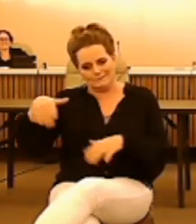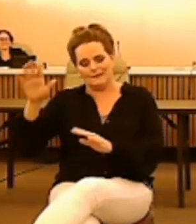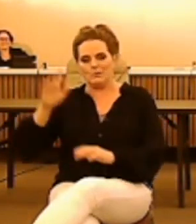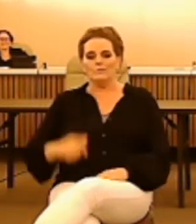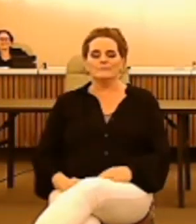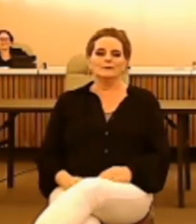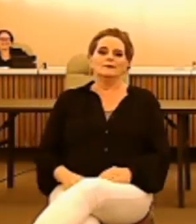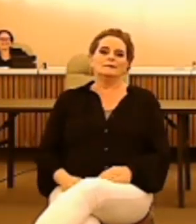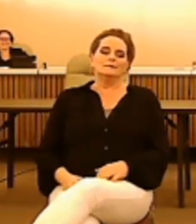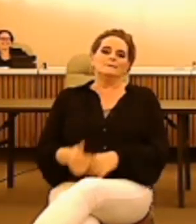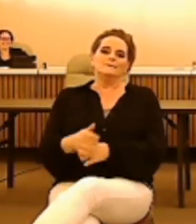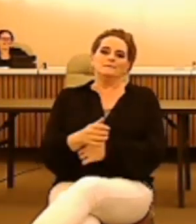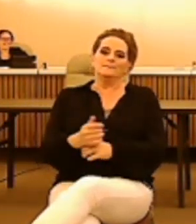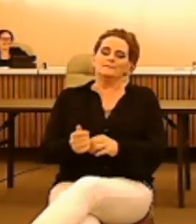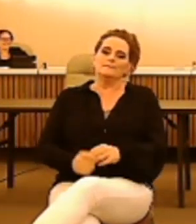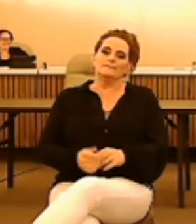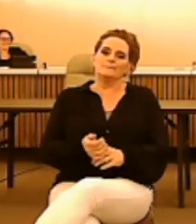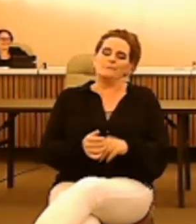care of them. So